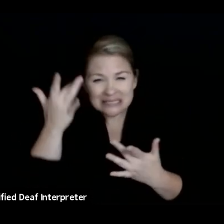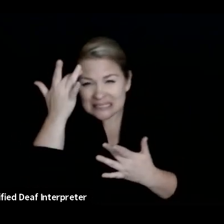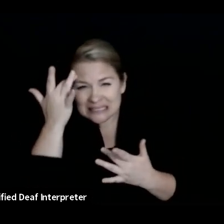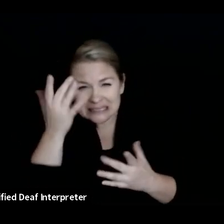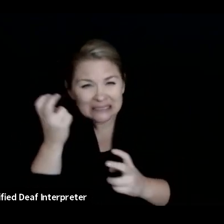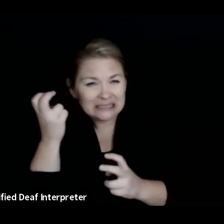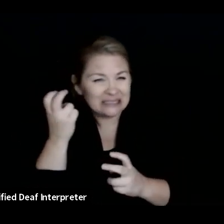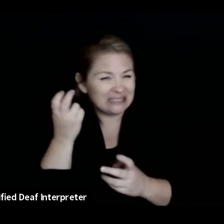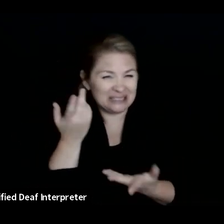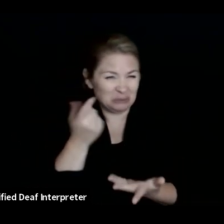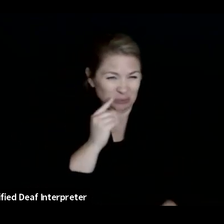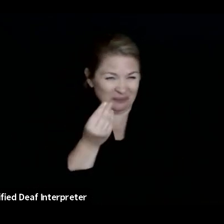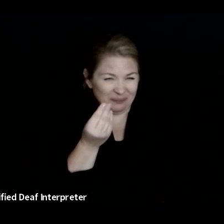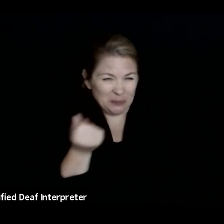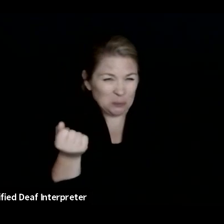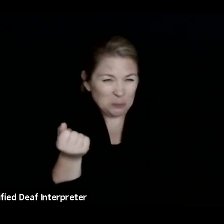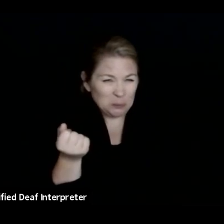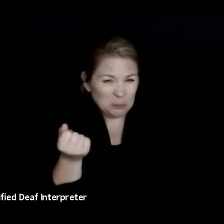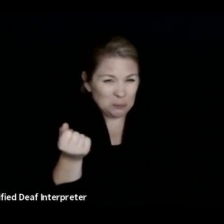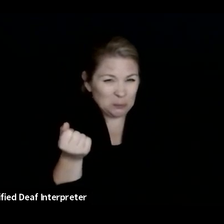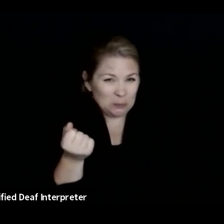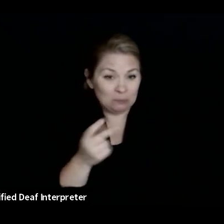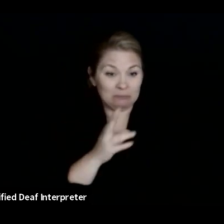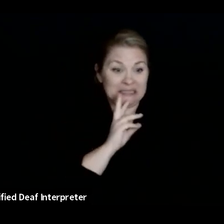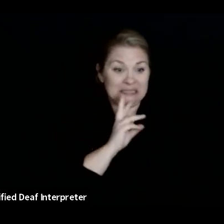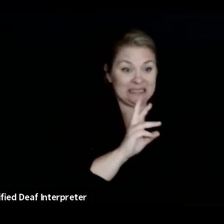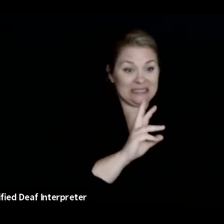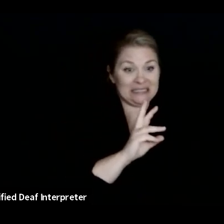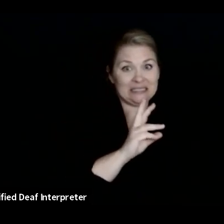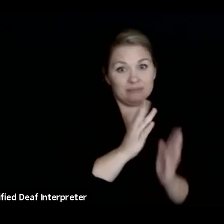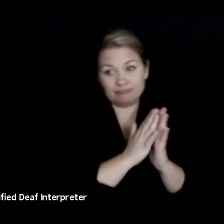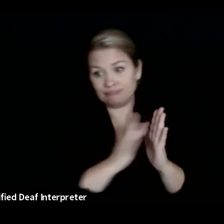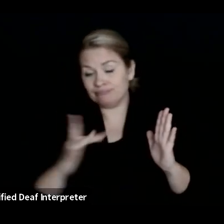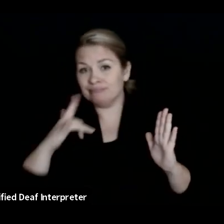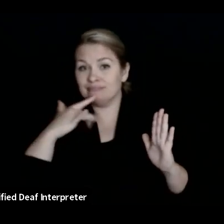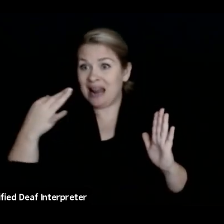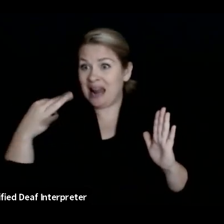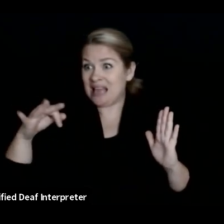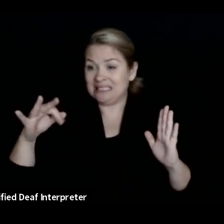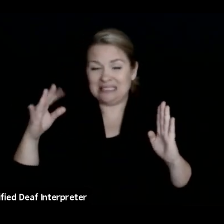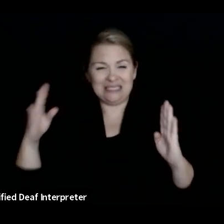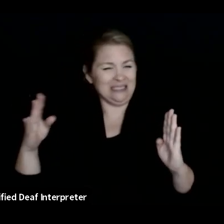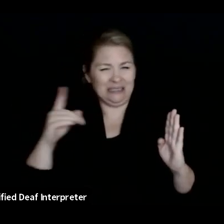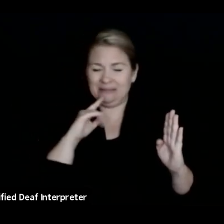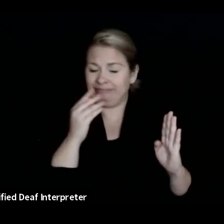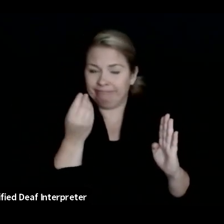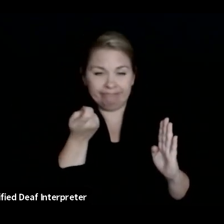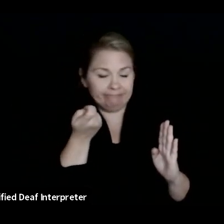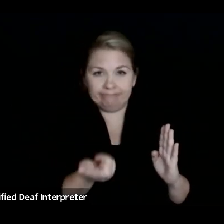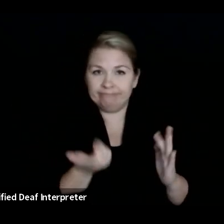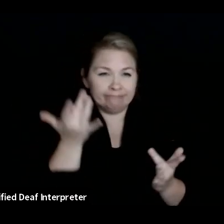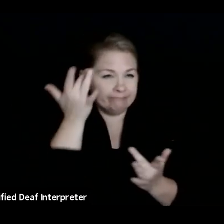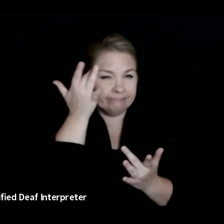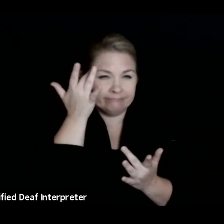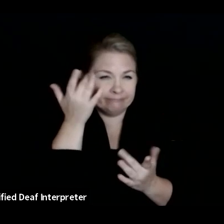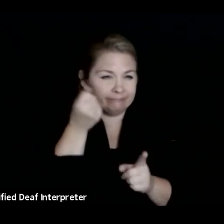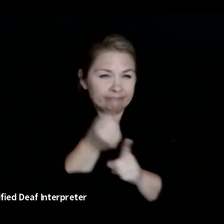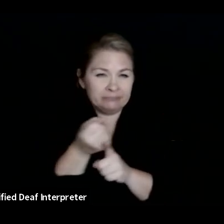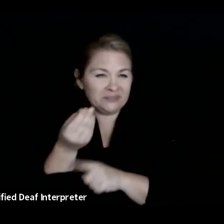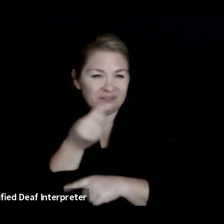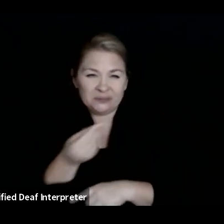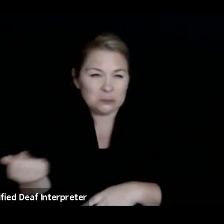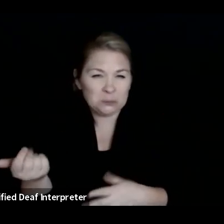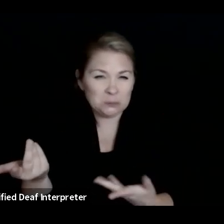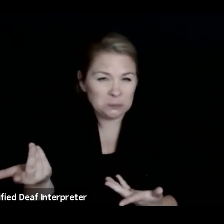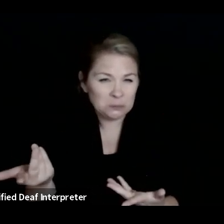but I was just wondering, some folks have said that younger people aren't quite as likely to spread it, and I'm wondering if there's any truth to that